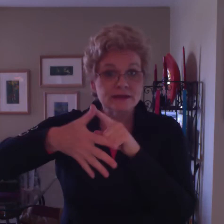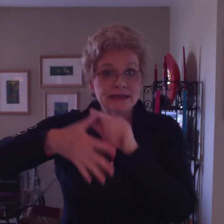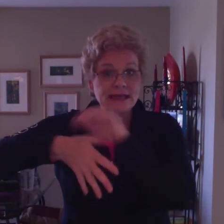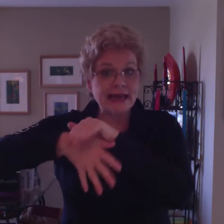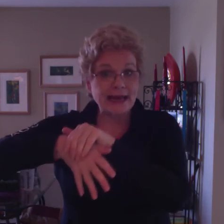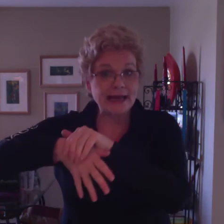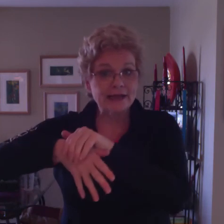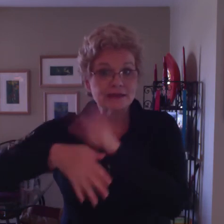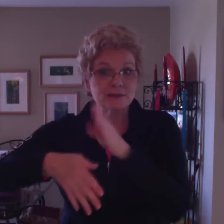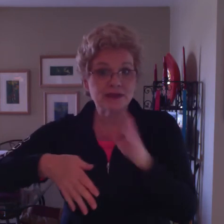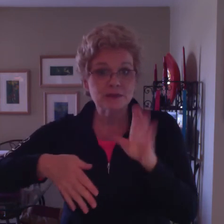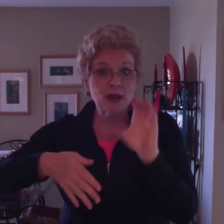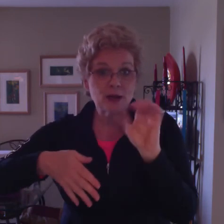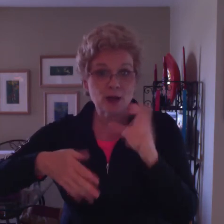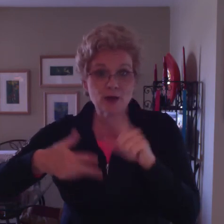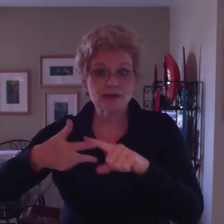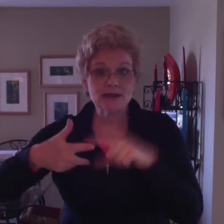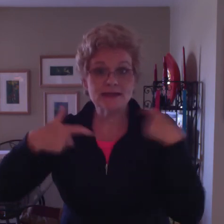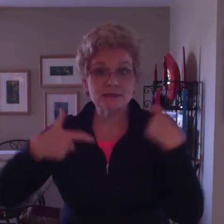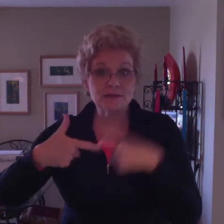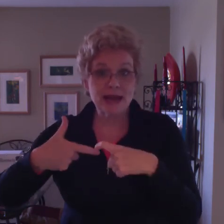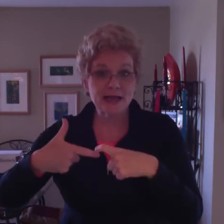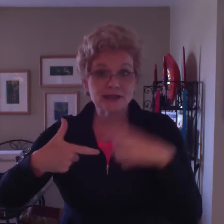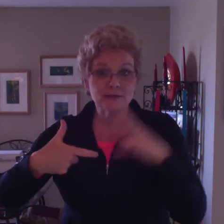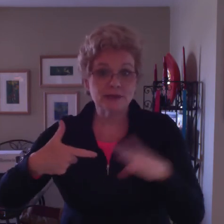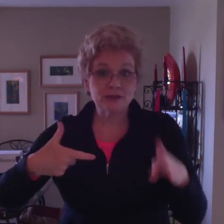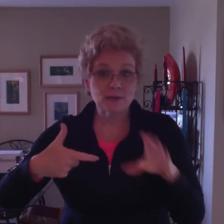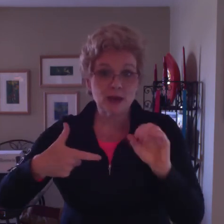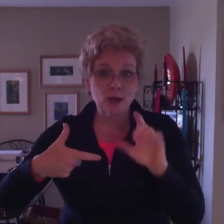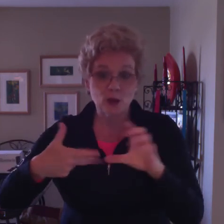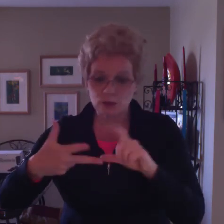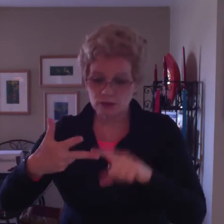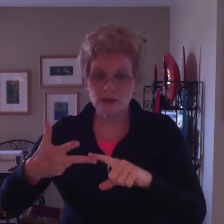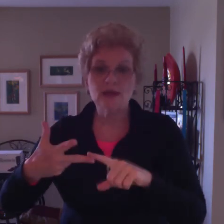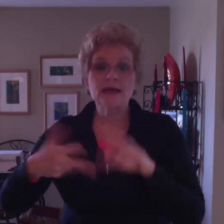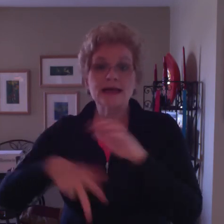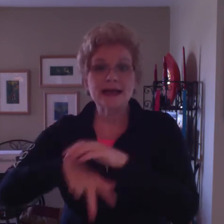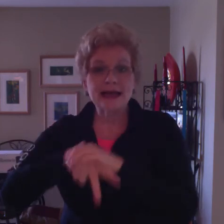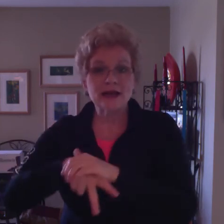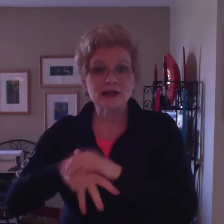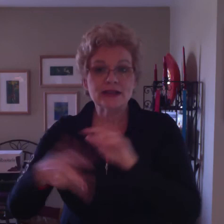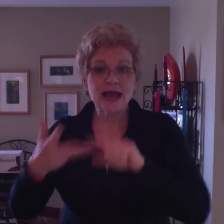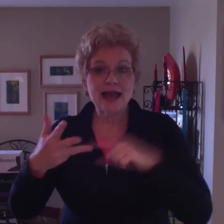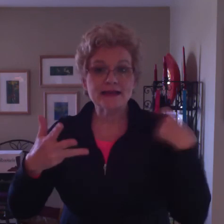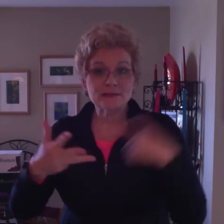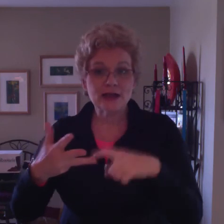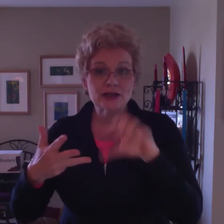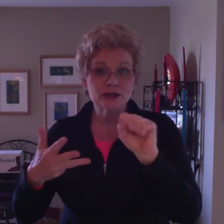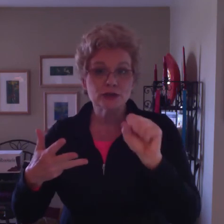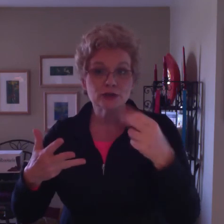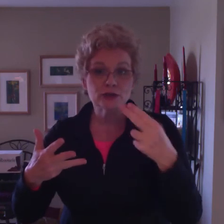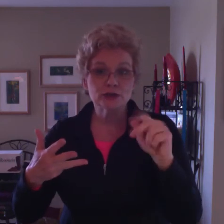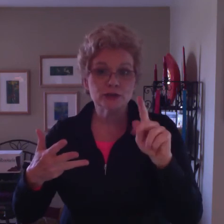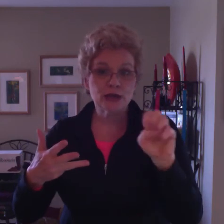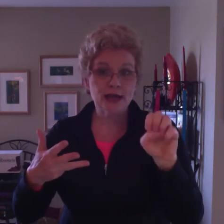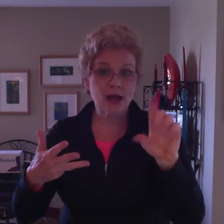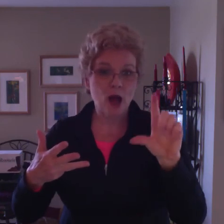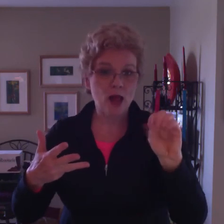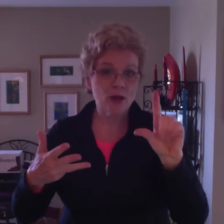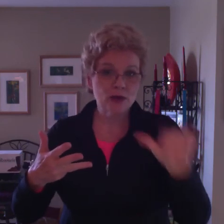Beachbody Coach, a Spanish Beachbody Coach, an English Shakeology, a Spanish Shakeology, and an Ultimate Reset website. You have all of